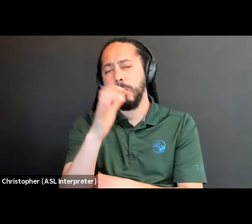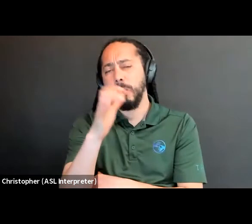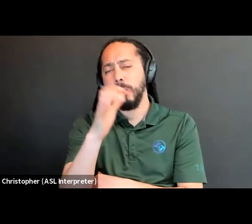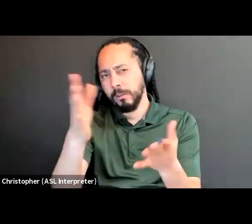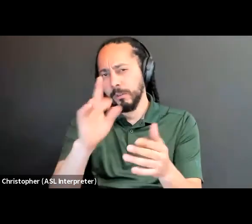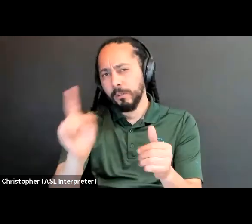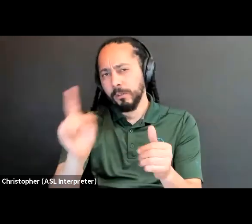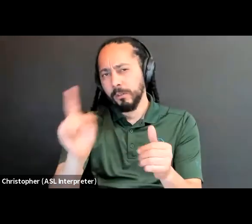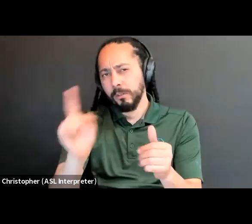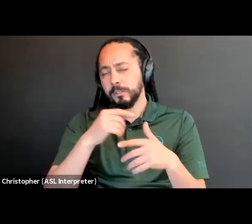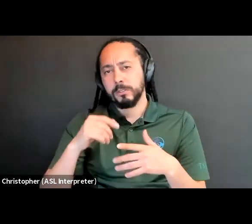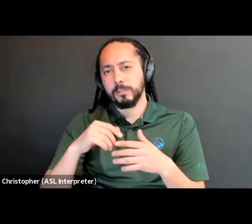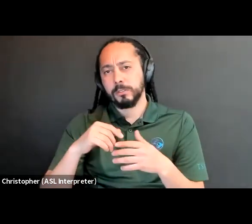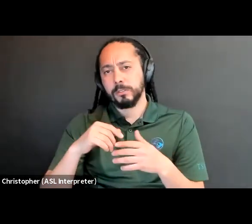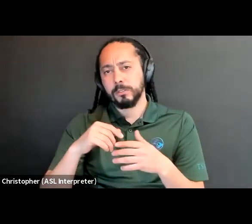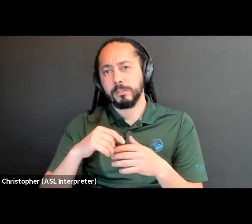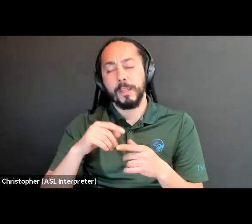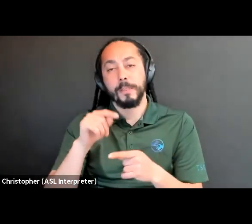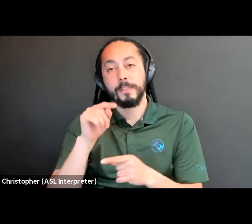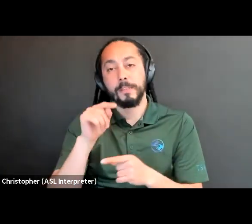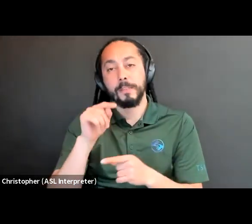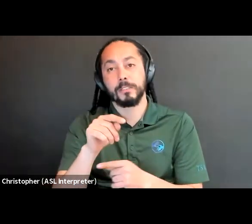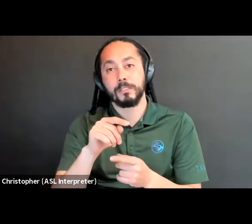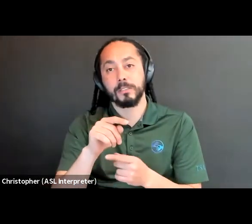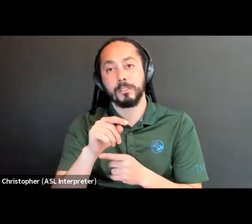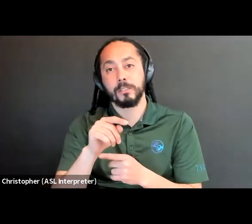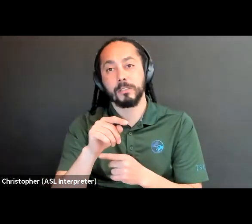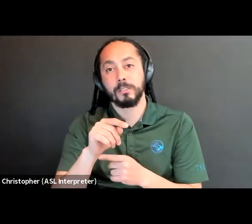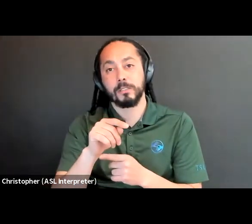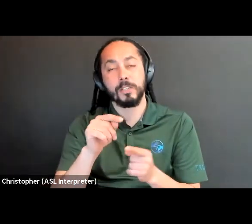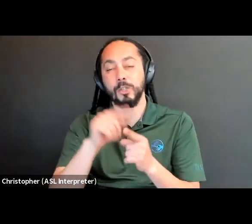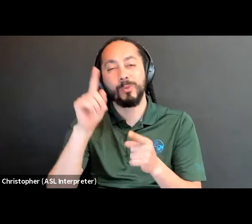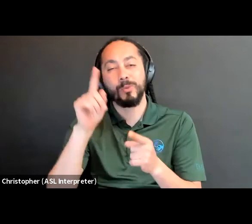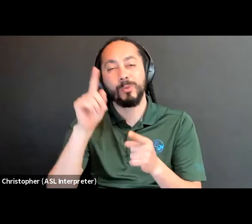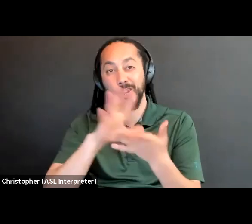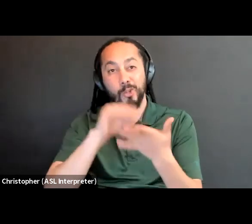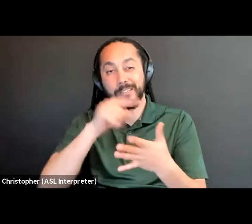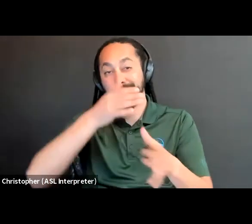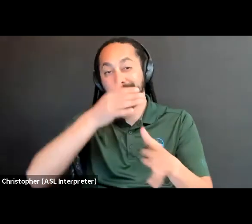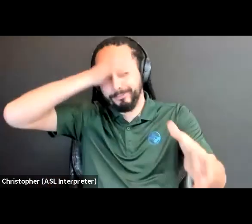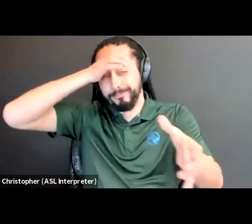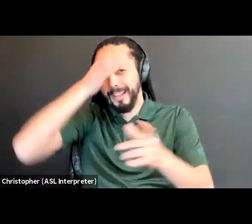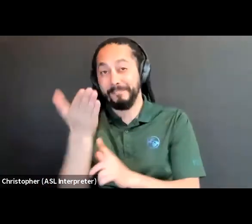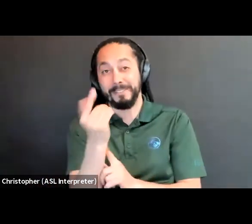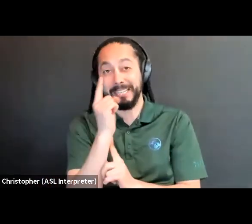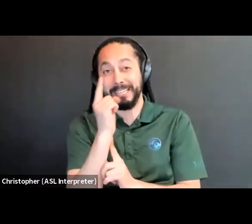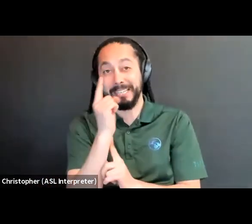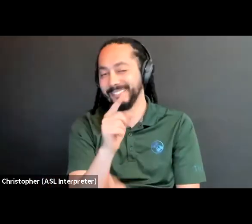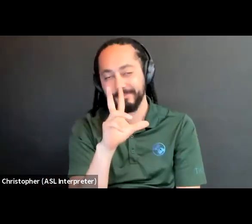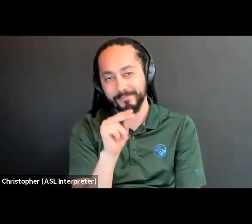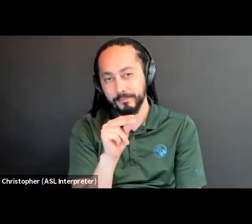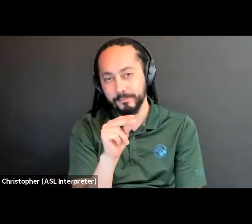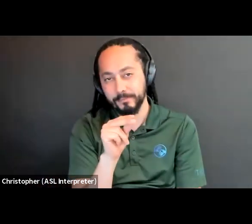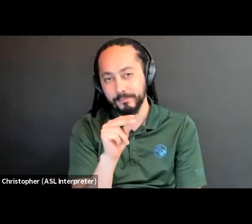to use this approach successfully in a 15-minute introduction. So I would really urge everybody to come to